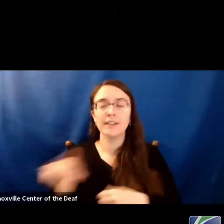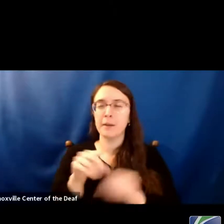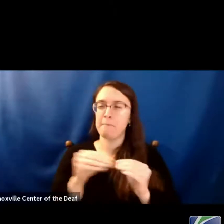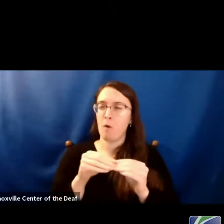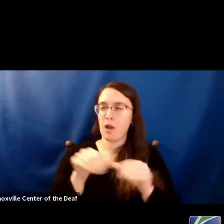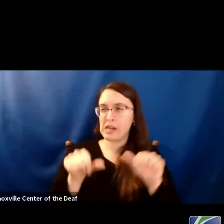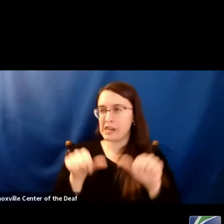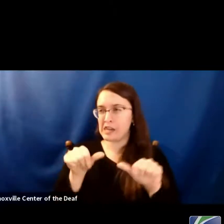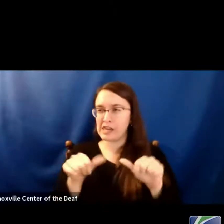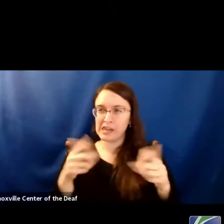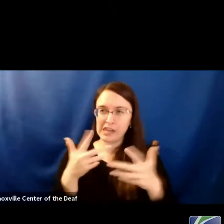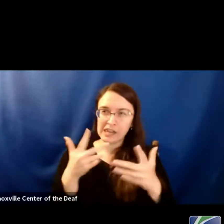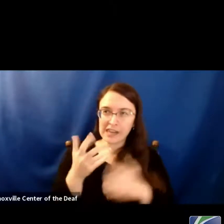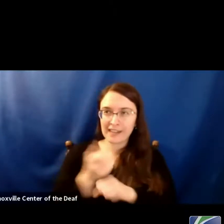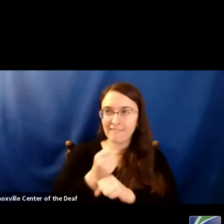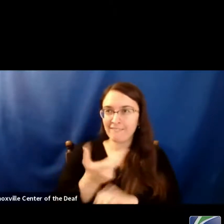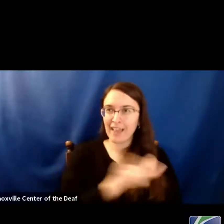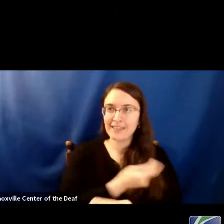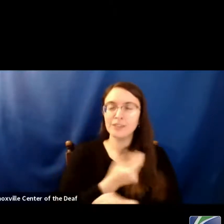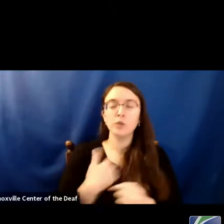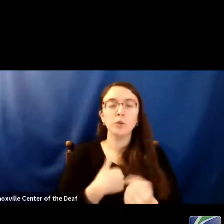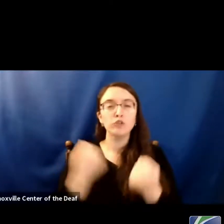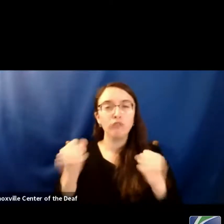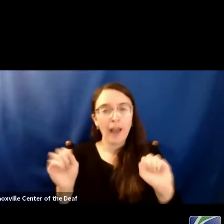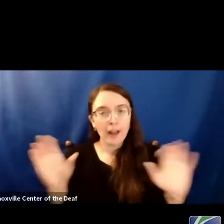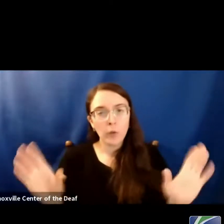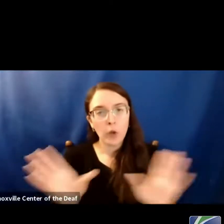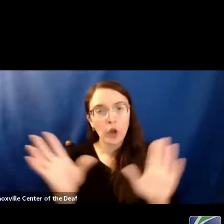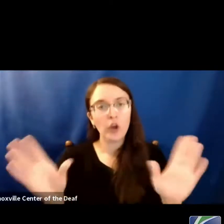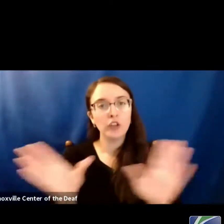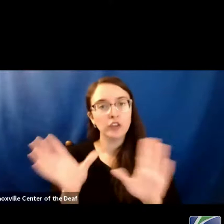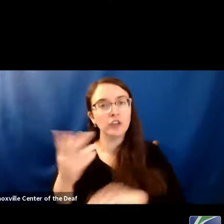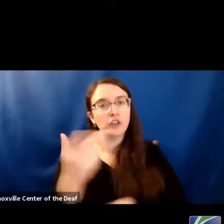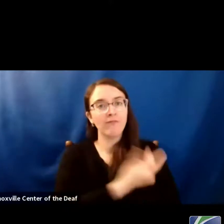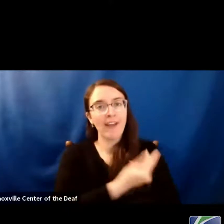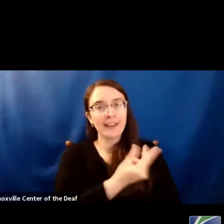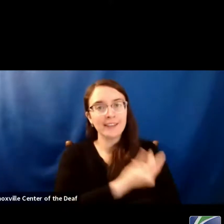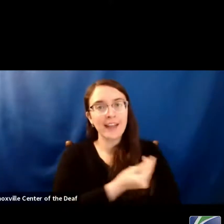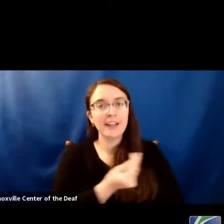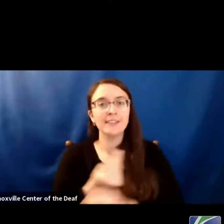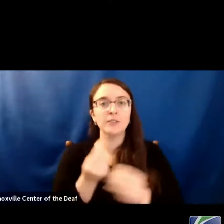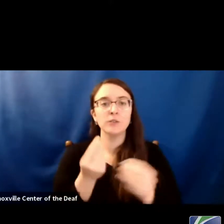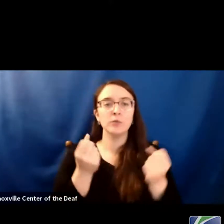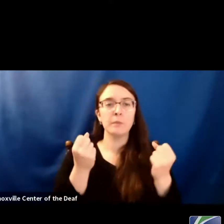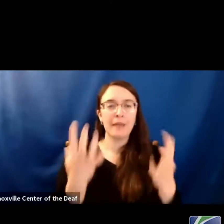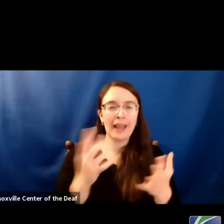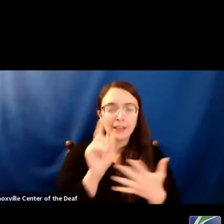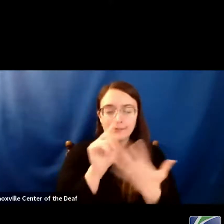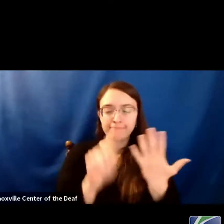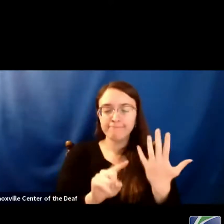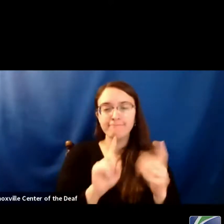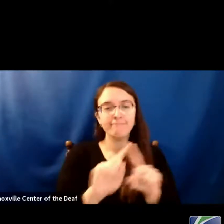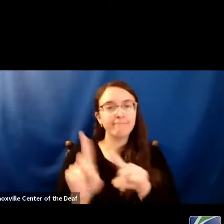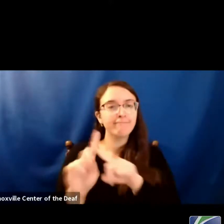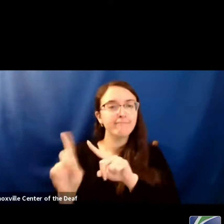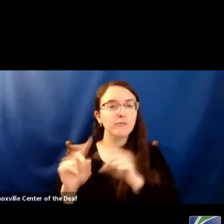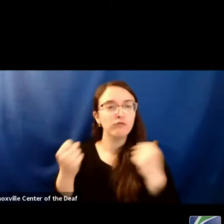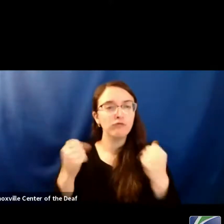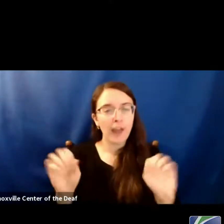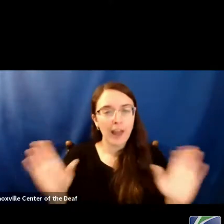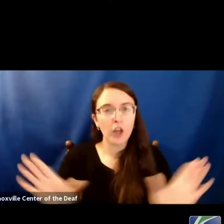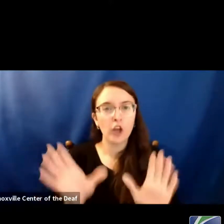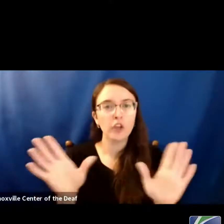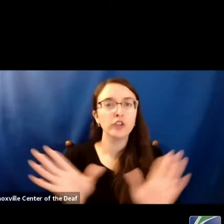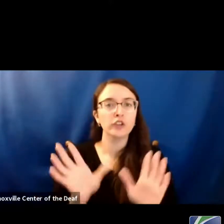encourage vaccination. And so we're doing a lot of different things to encourage people to get vaccinated. You know, these vaccines are safe